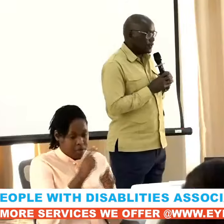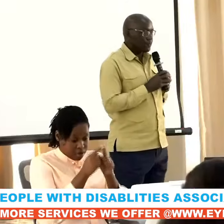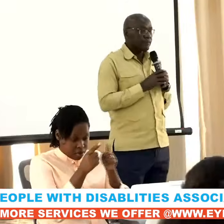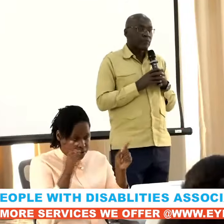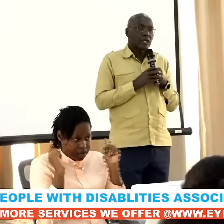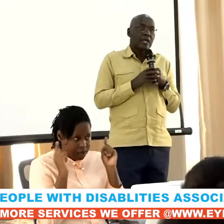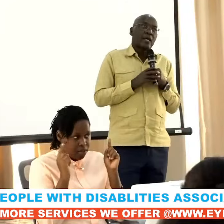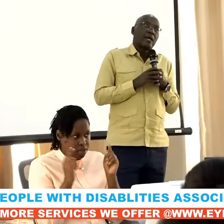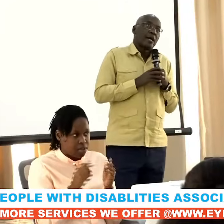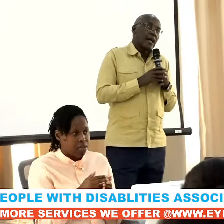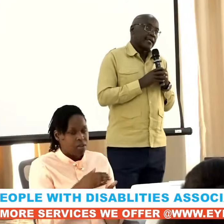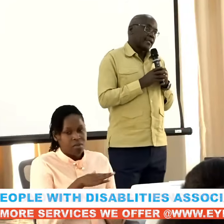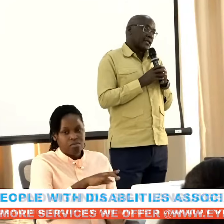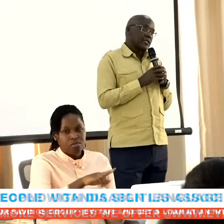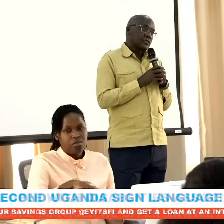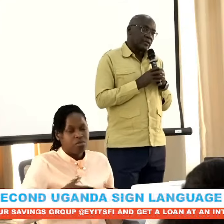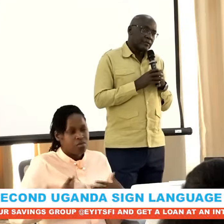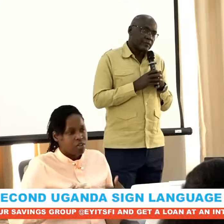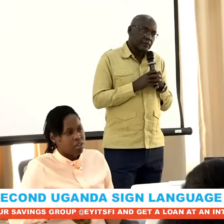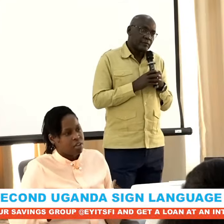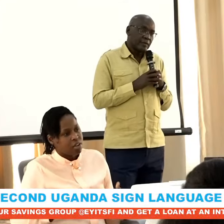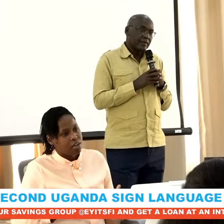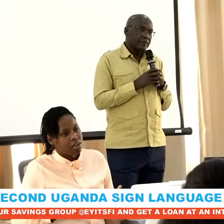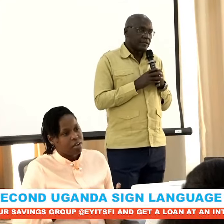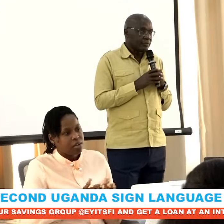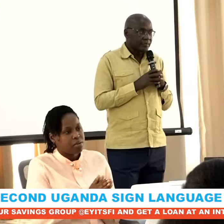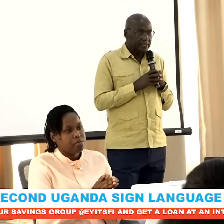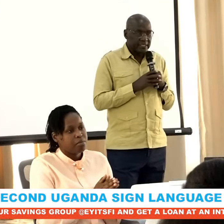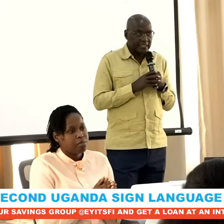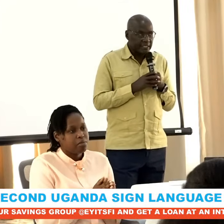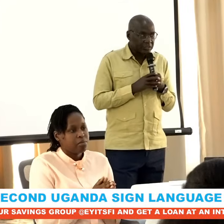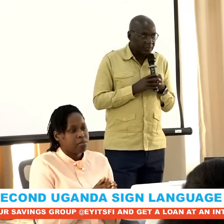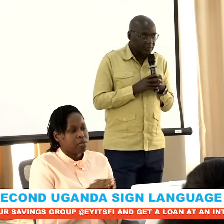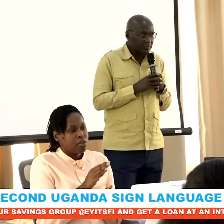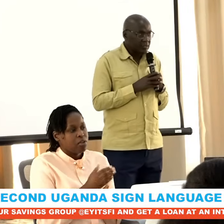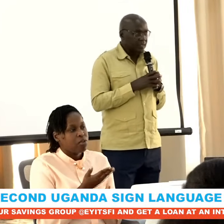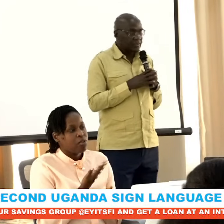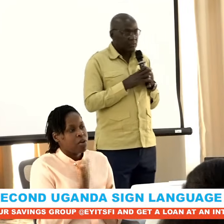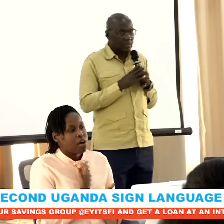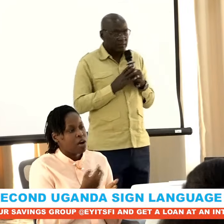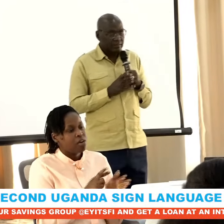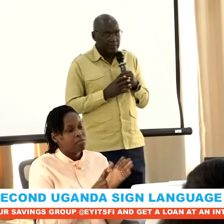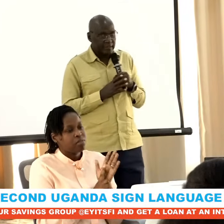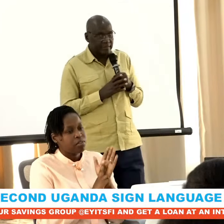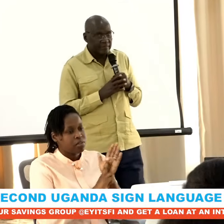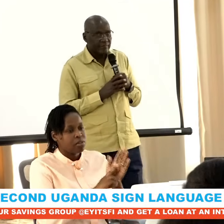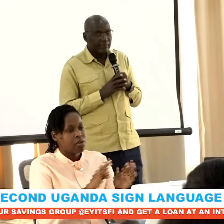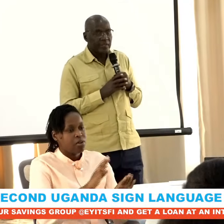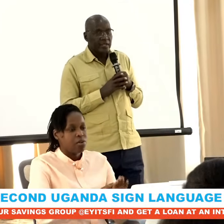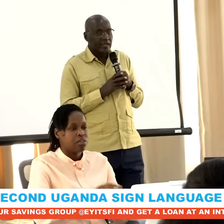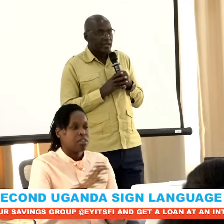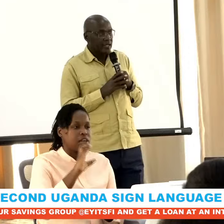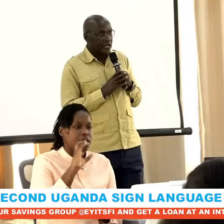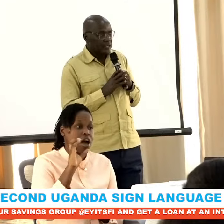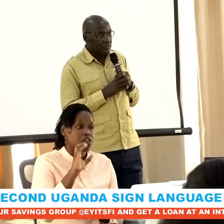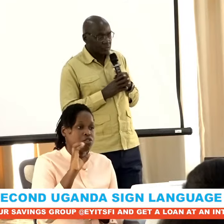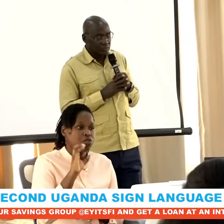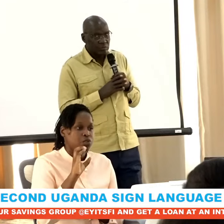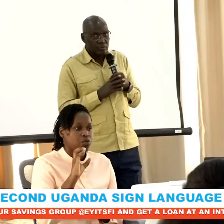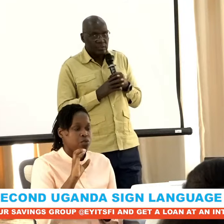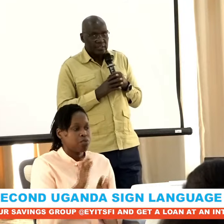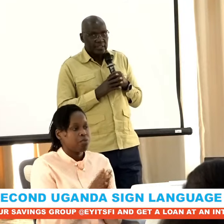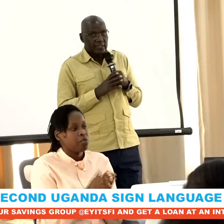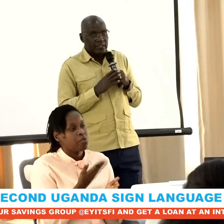development. At council level, you have the representation. To serve is one of them. There are